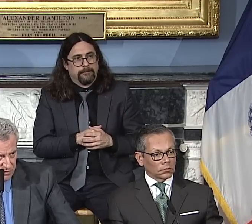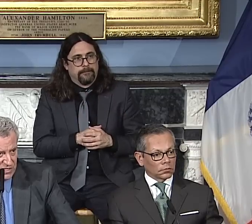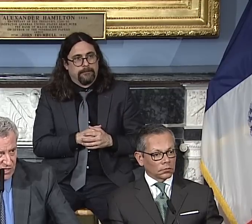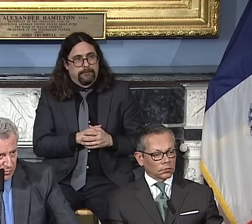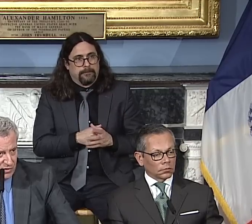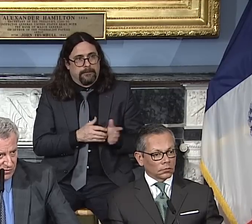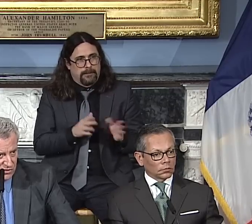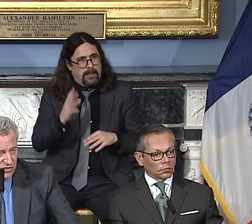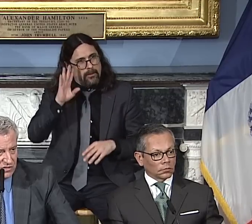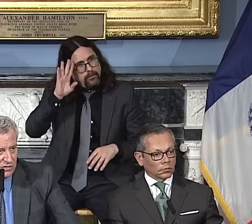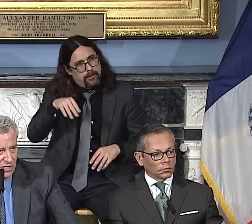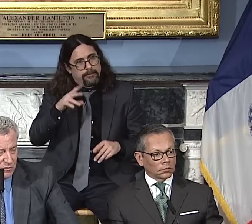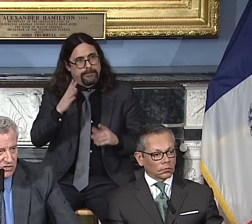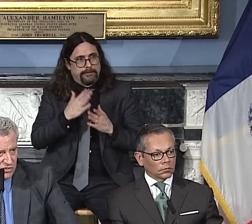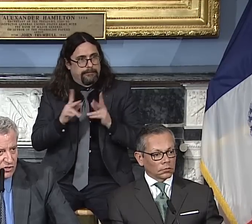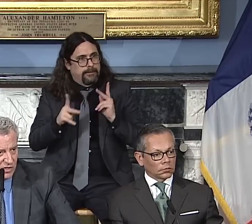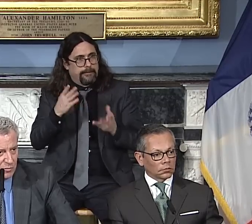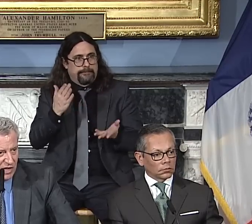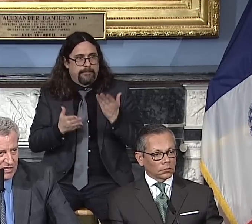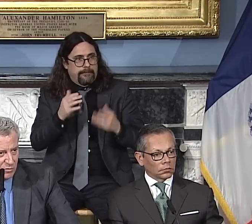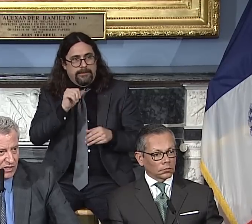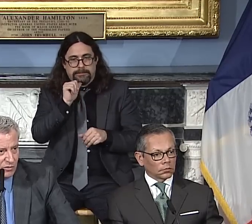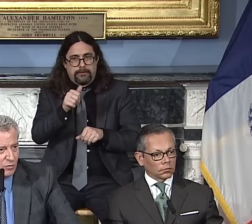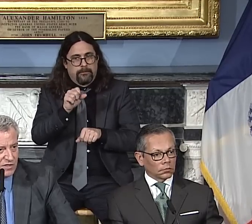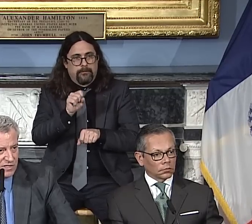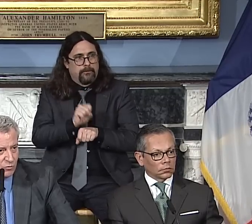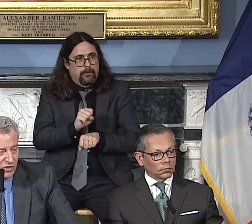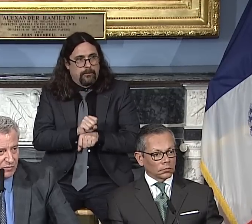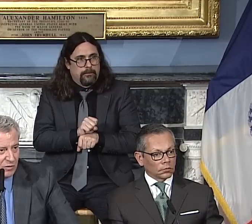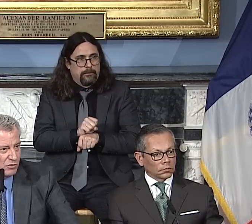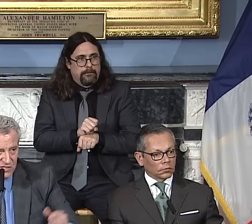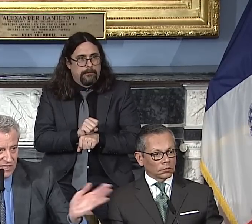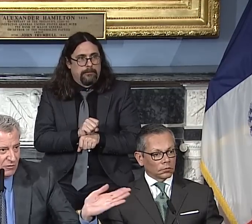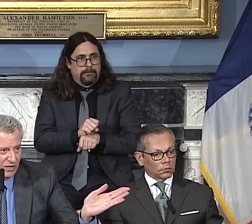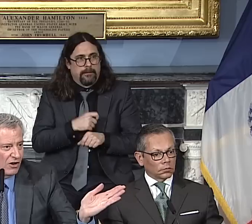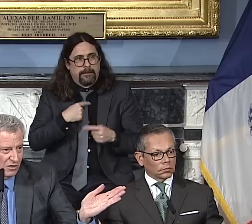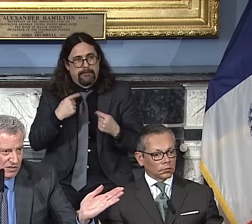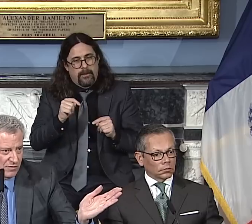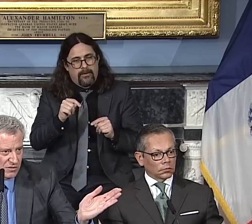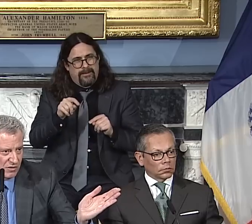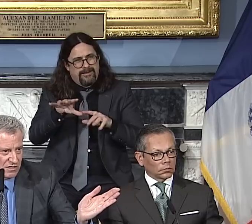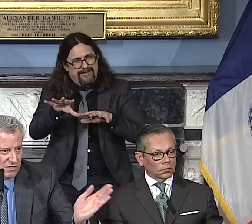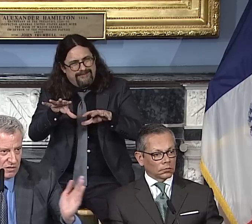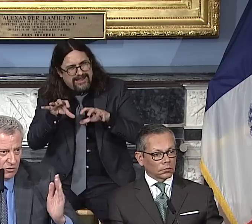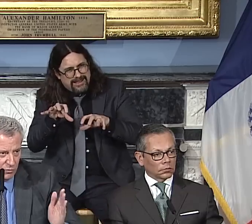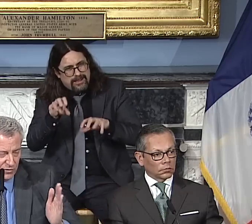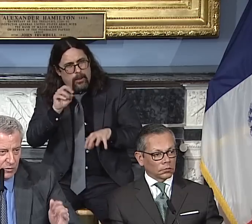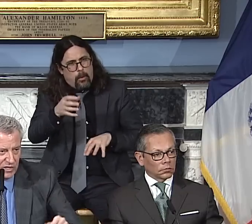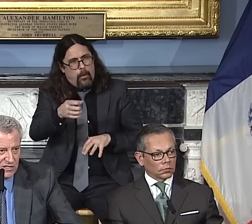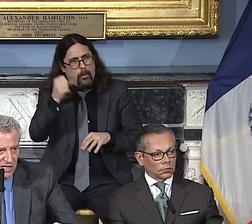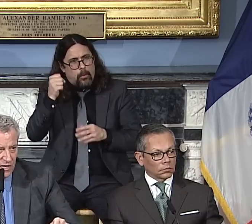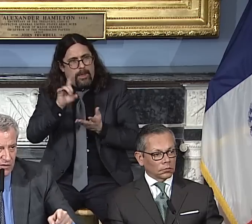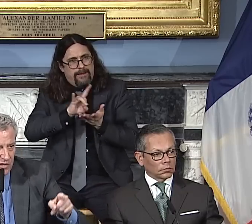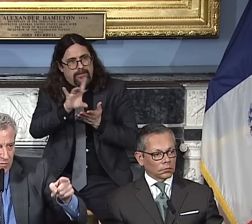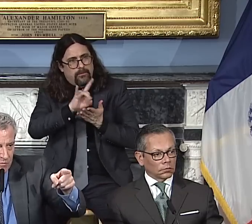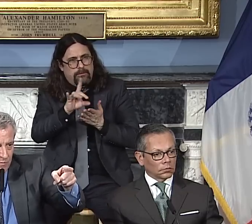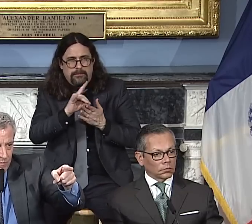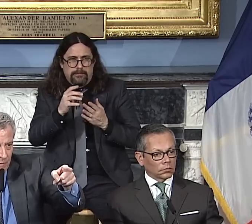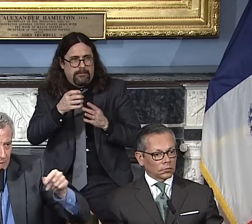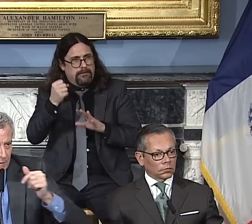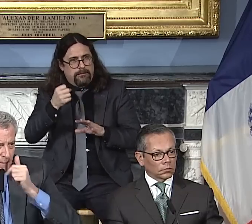actually frees up evictions as much as humanly possible, even ones that would have been proceeding regardless of this crisis. So hopefully we can stay ahead